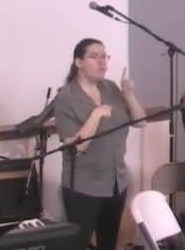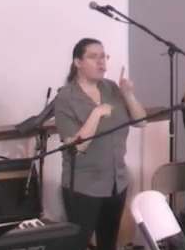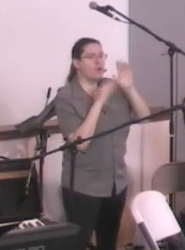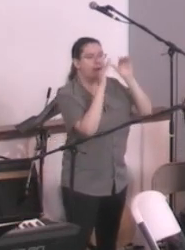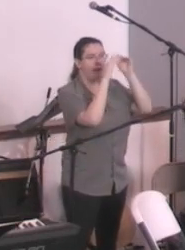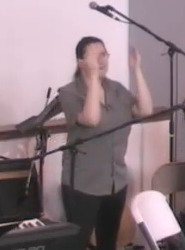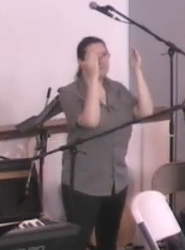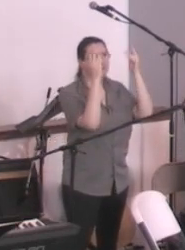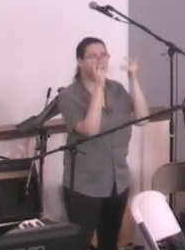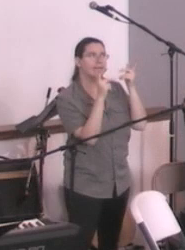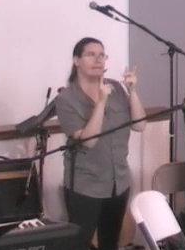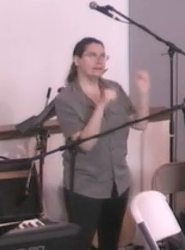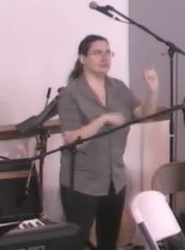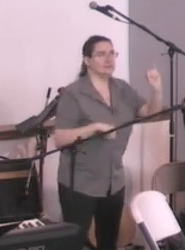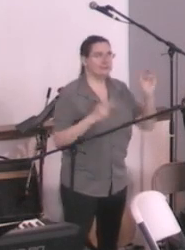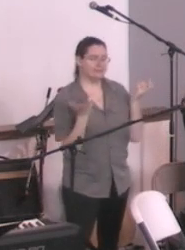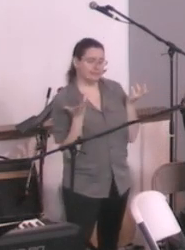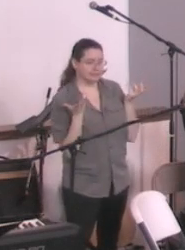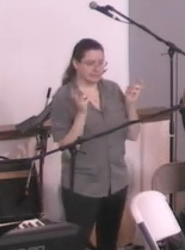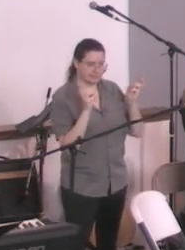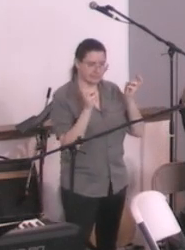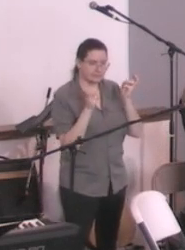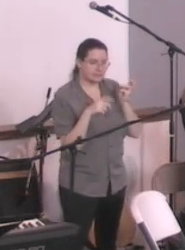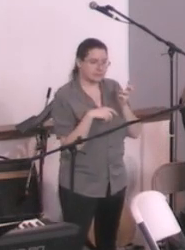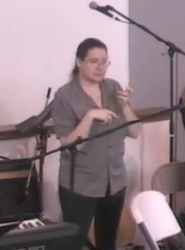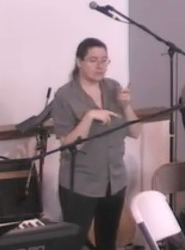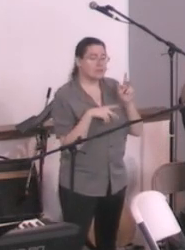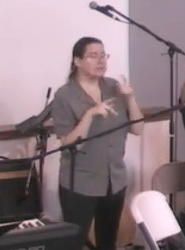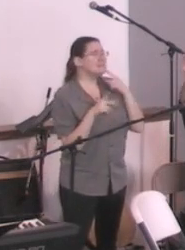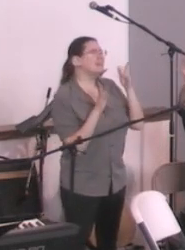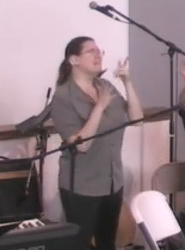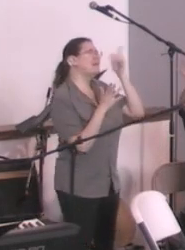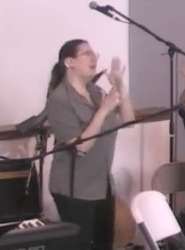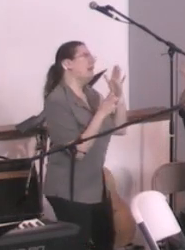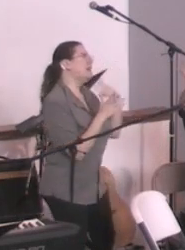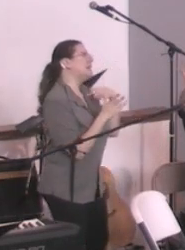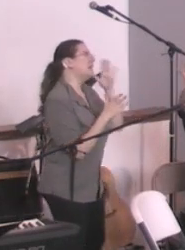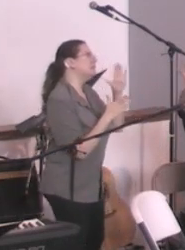ever ask Jesus, and I promise I'll never do it again.